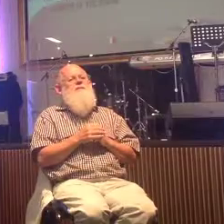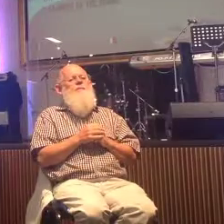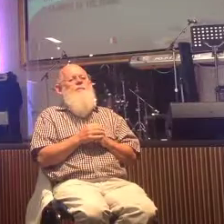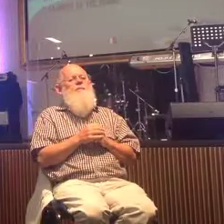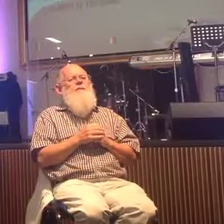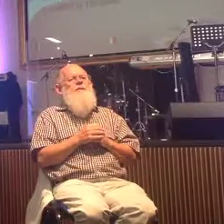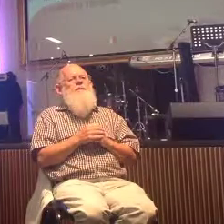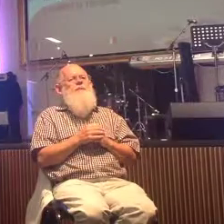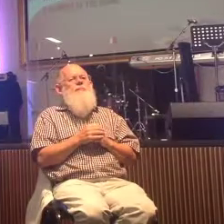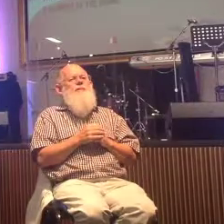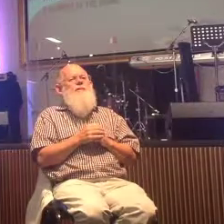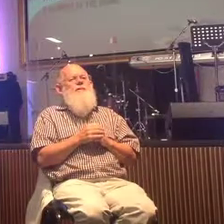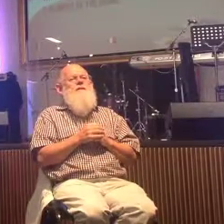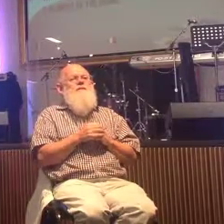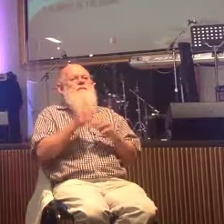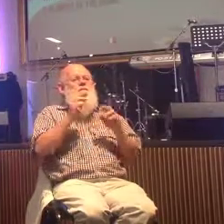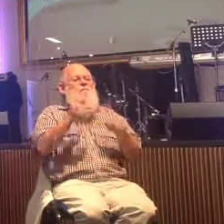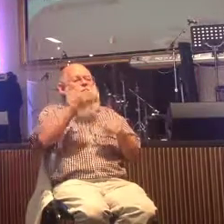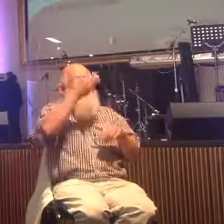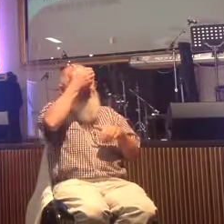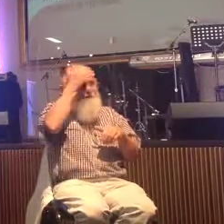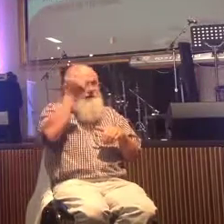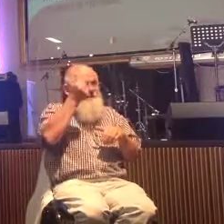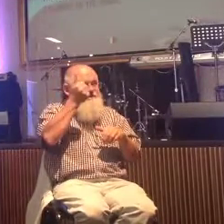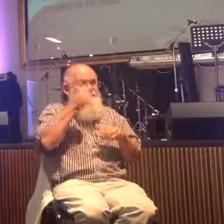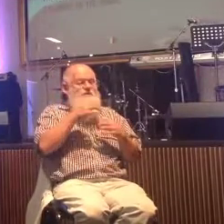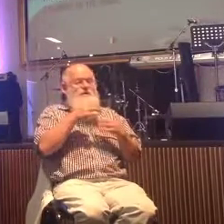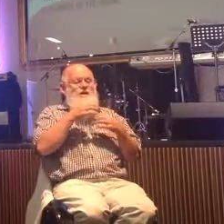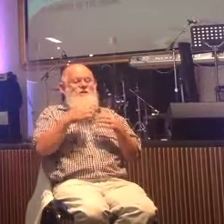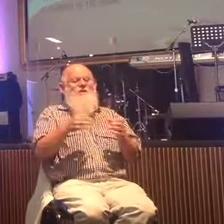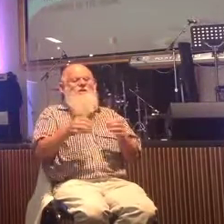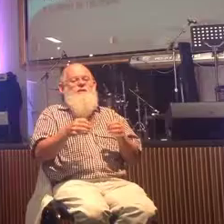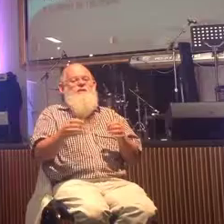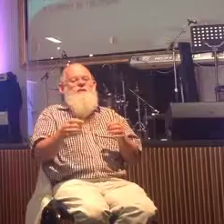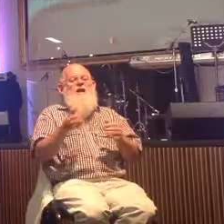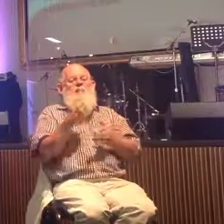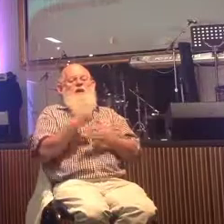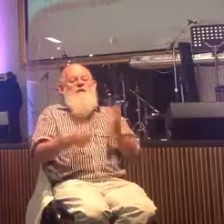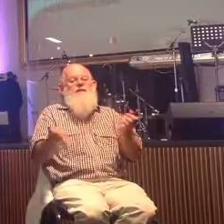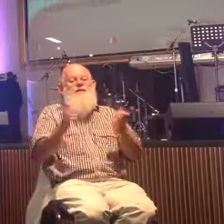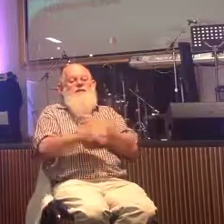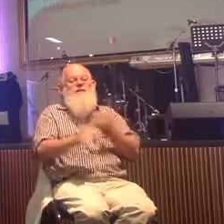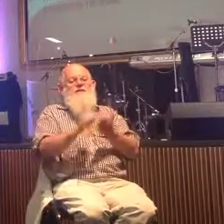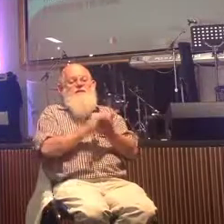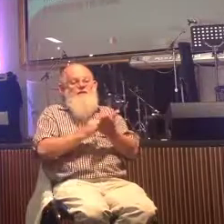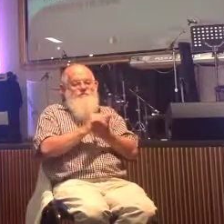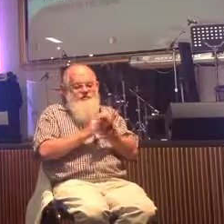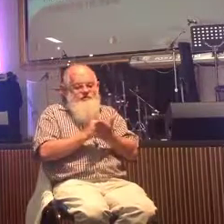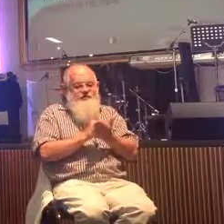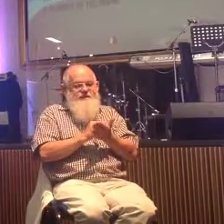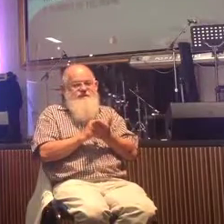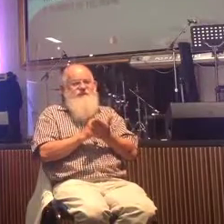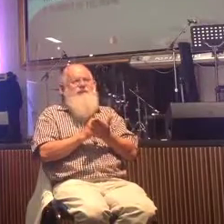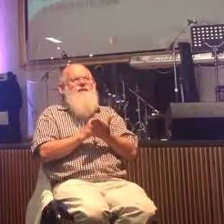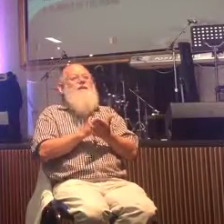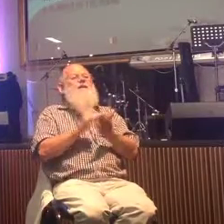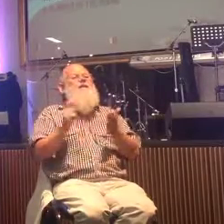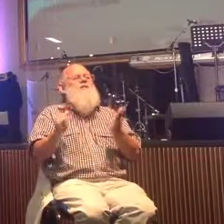Well, Christianity is not just a journey from sin and from shame and from hell. It's a journey